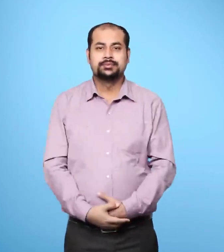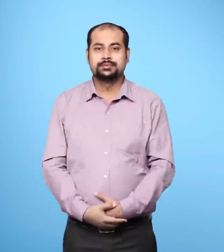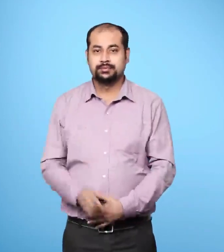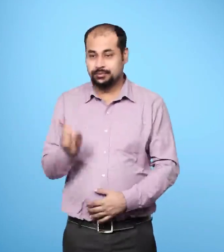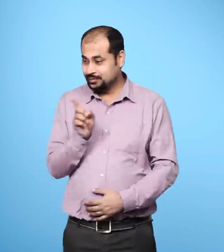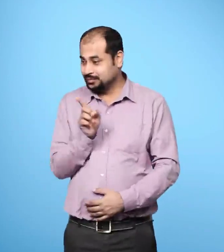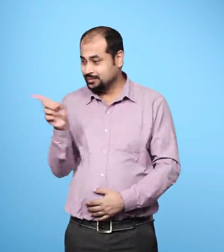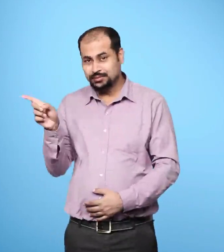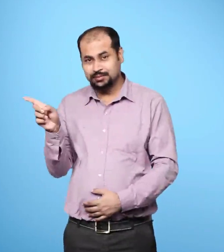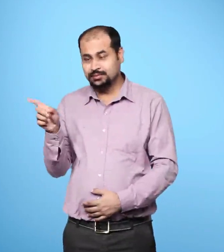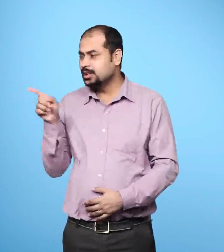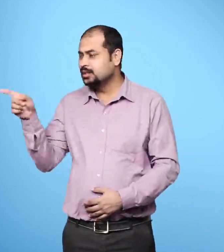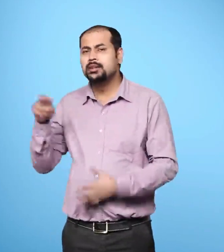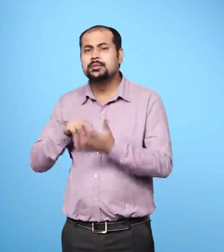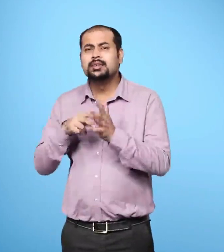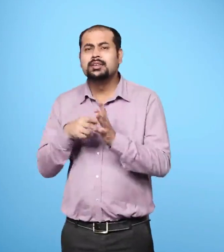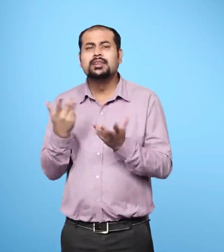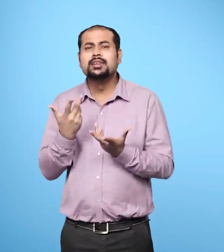with arrow pointing at 10.